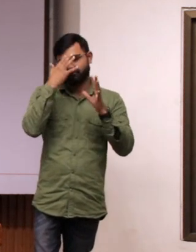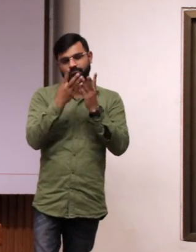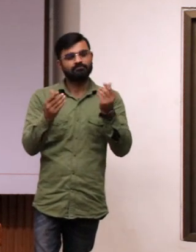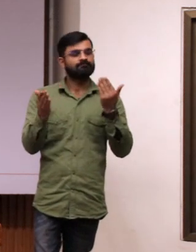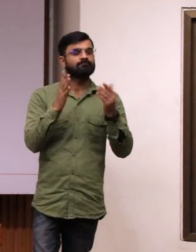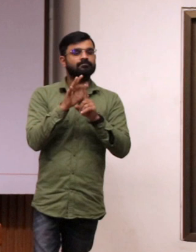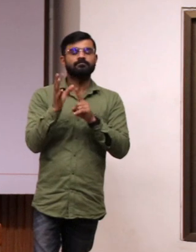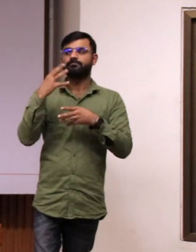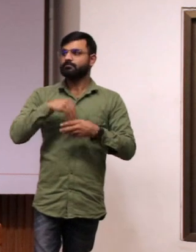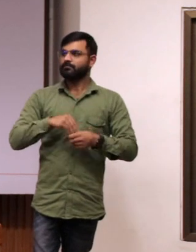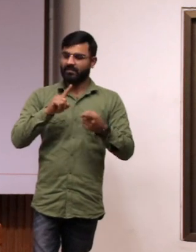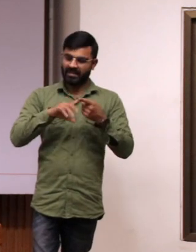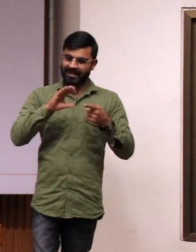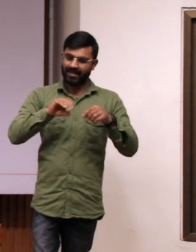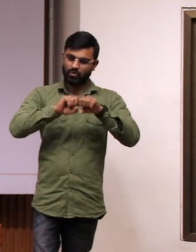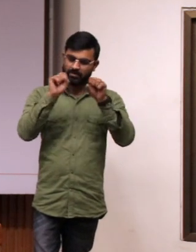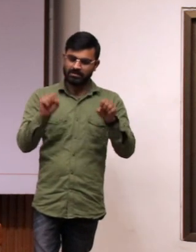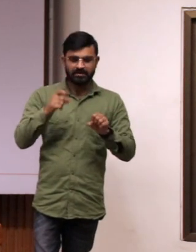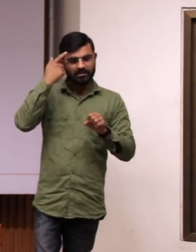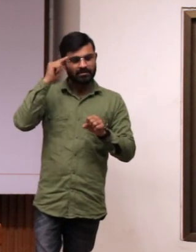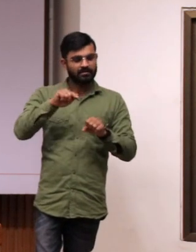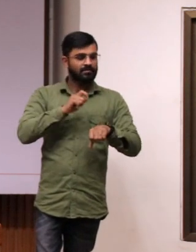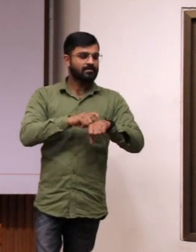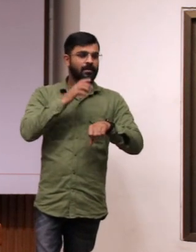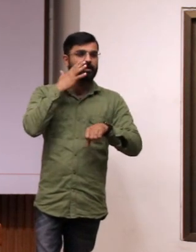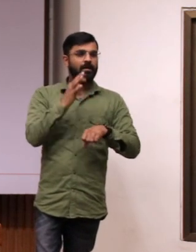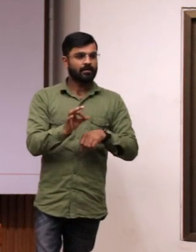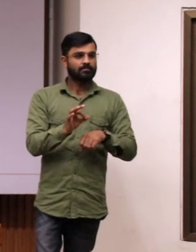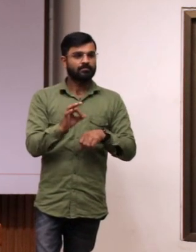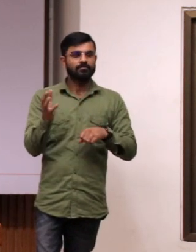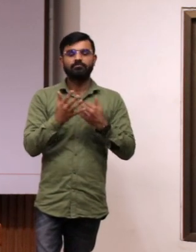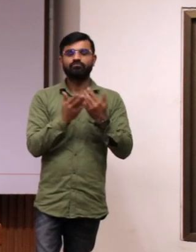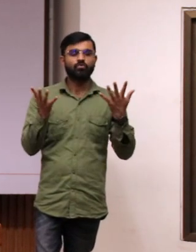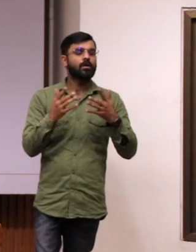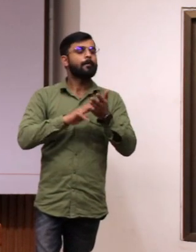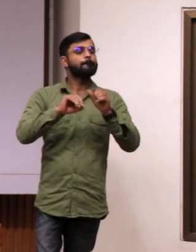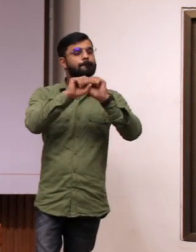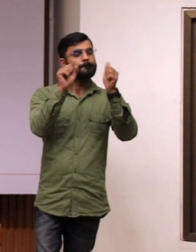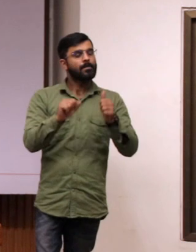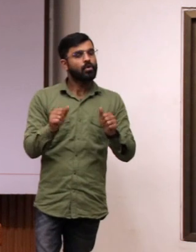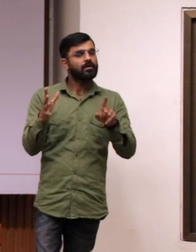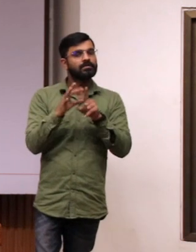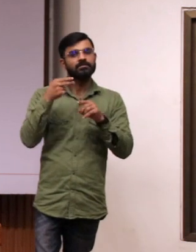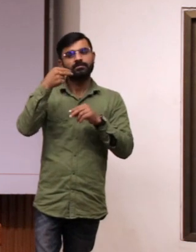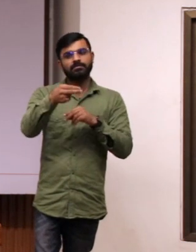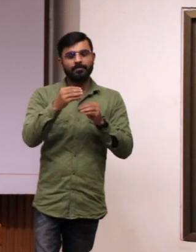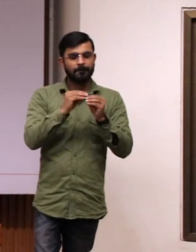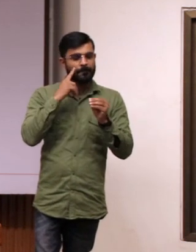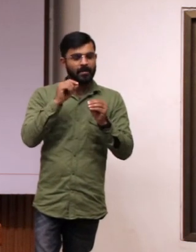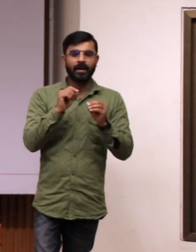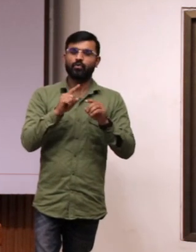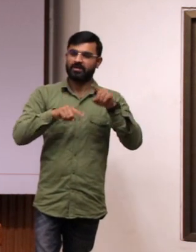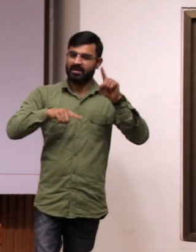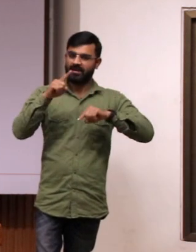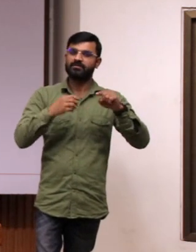services. As far as ecosystem restoration is concerned, time is very important. Therefore, the model we came out with, what we call as biodiversity park